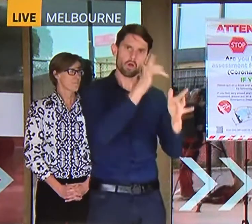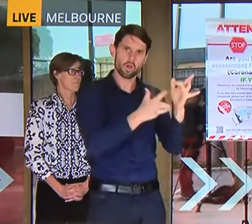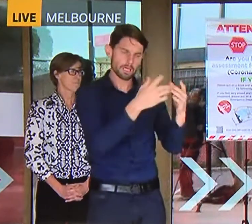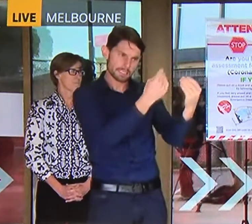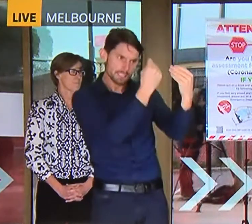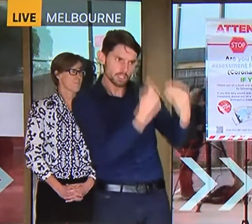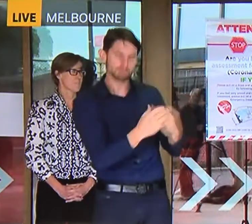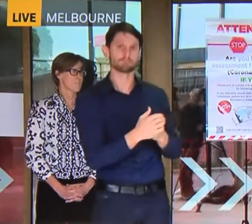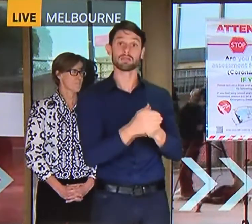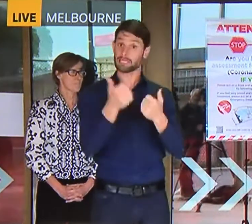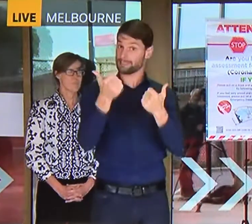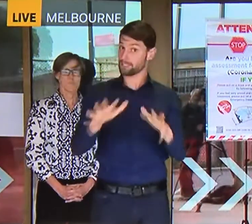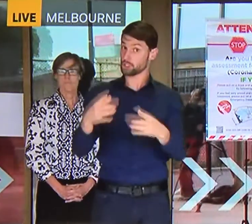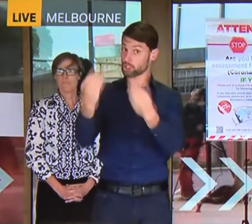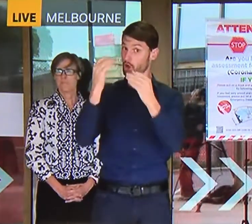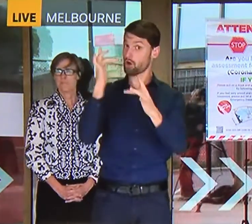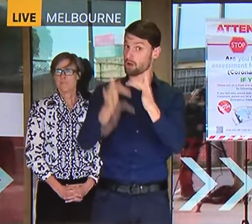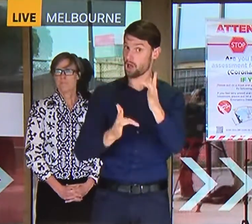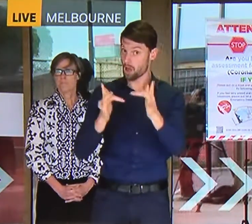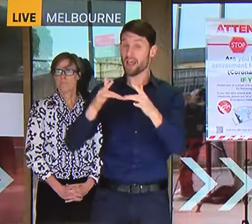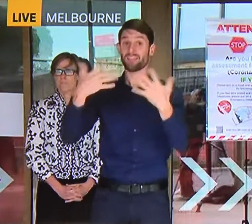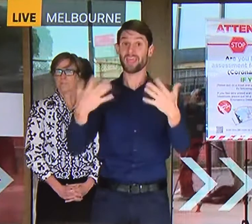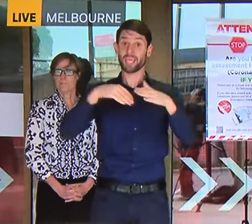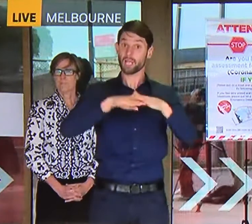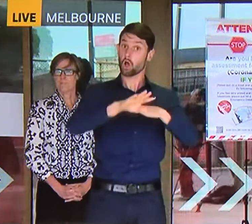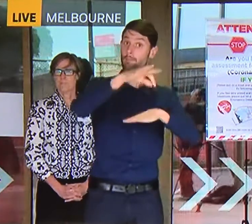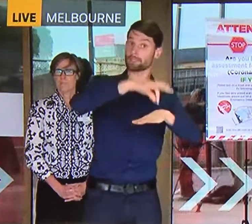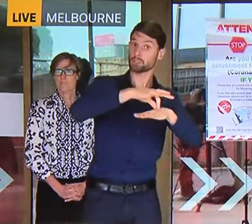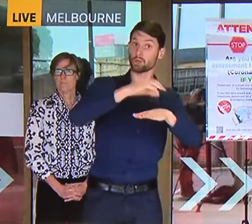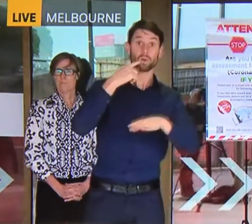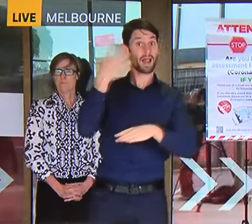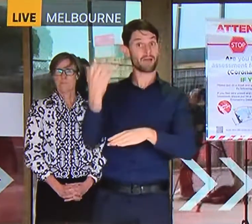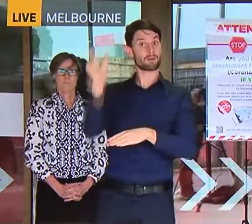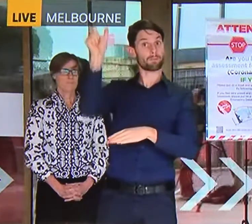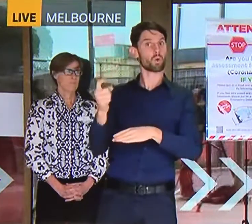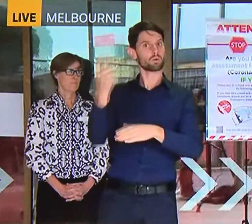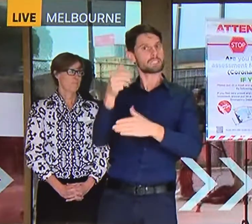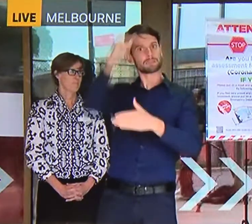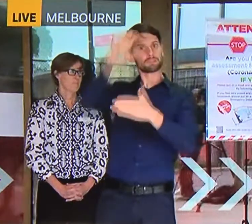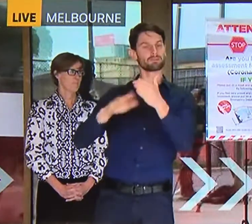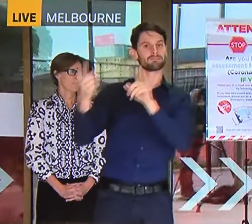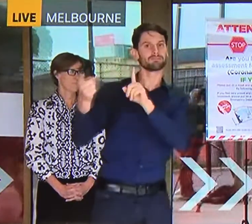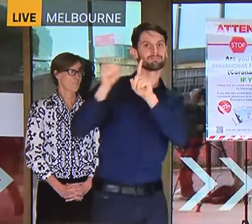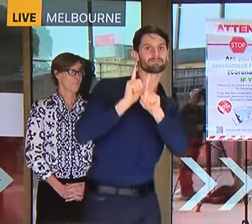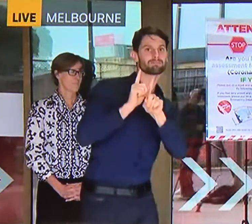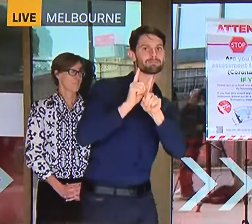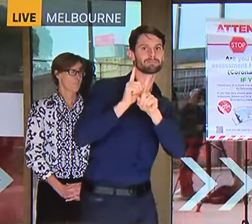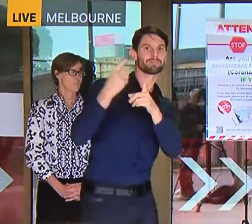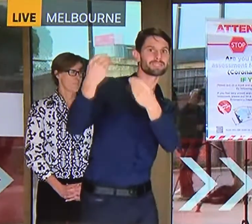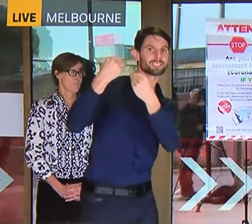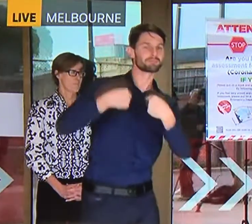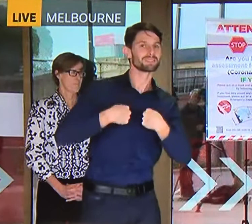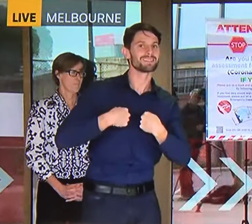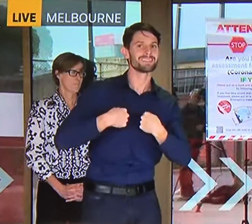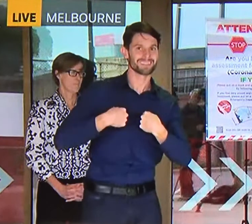workplace to actually go and be able to learn on the job. So if they've done the module on, let's say, hemodynamic monitoring, they